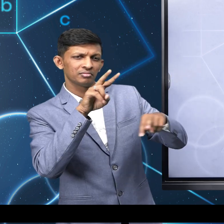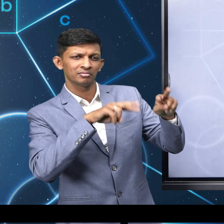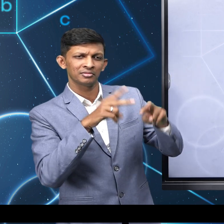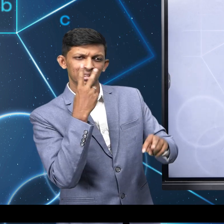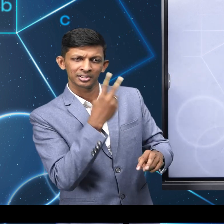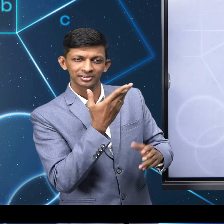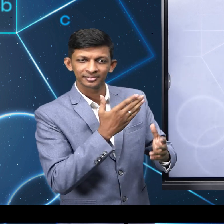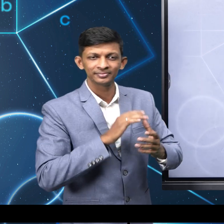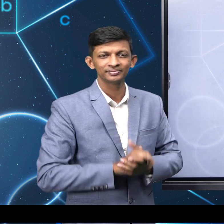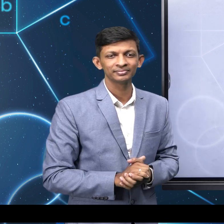visualization,